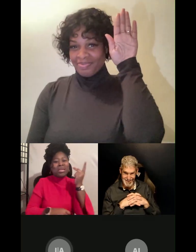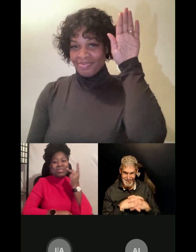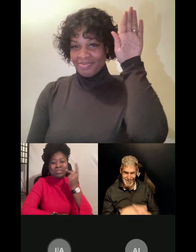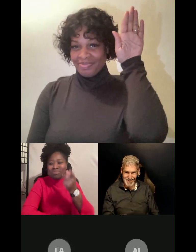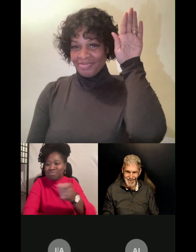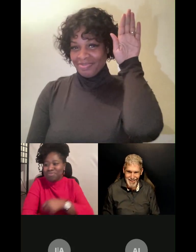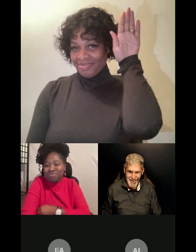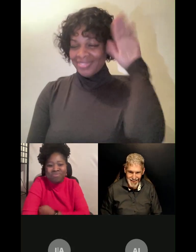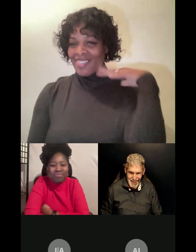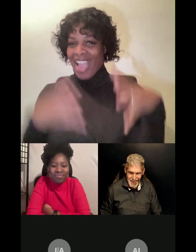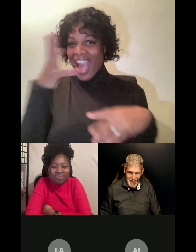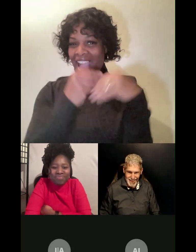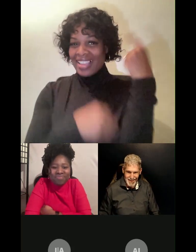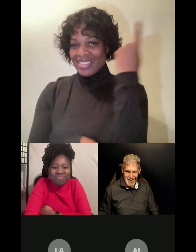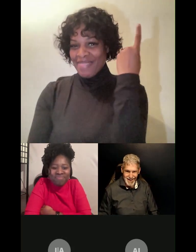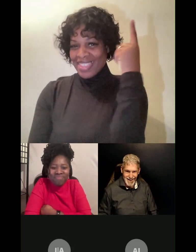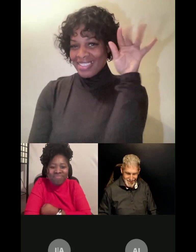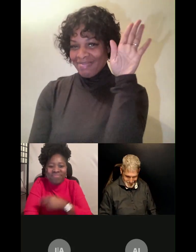question.